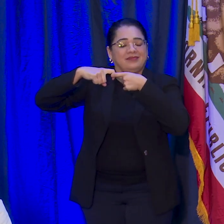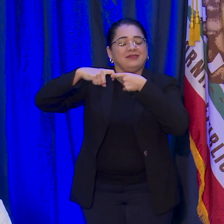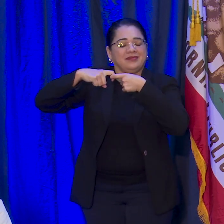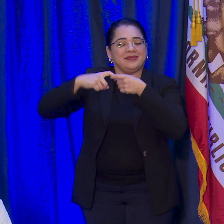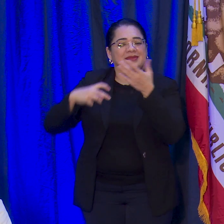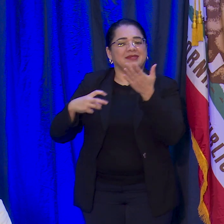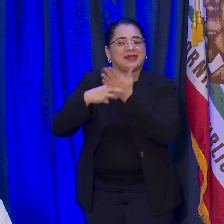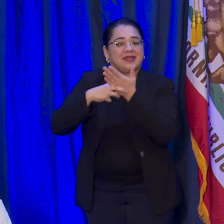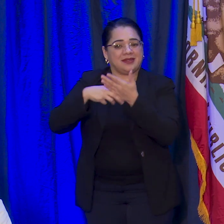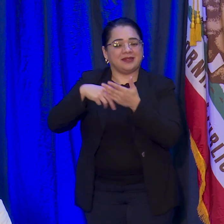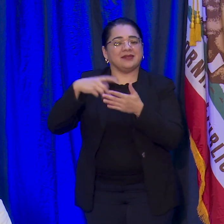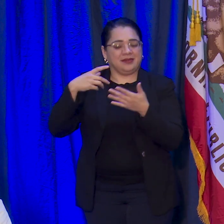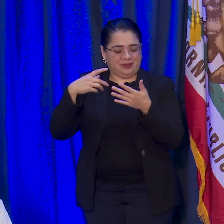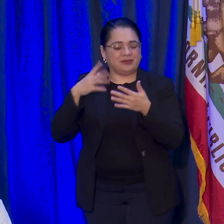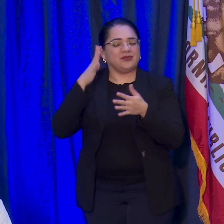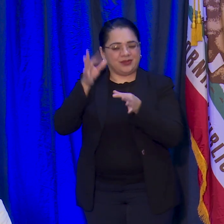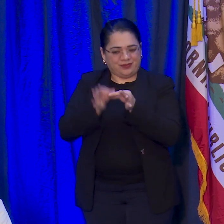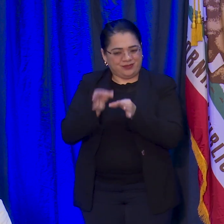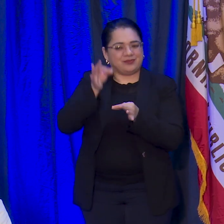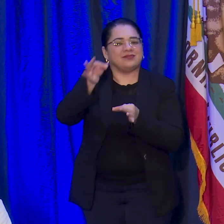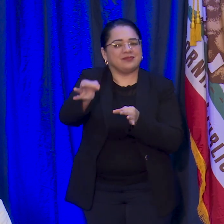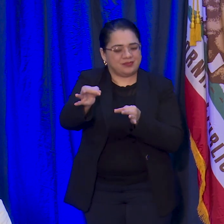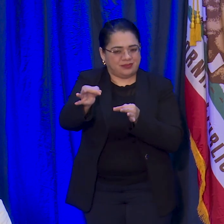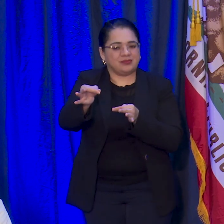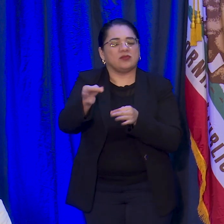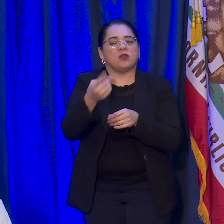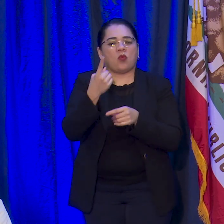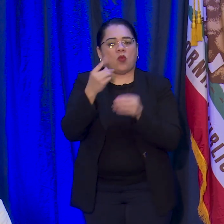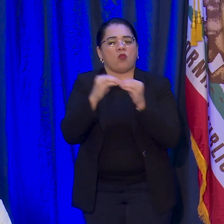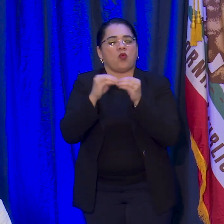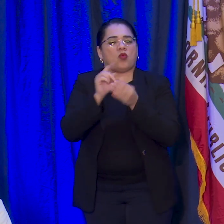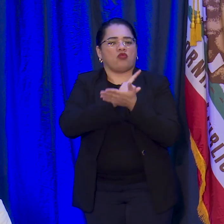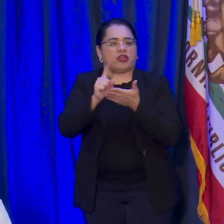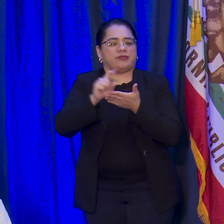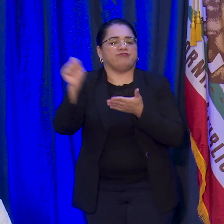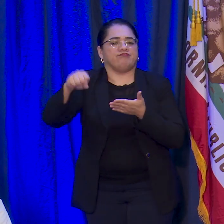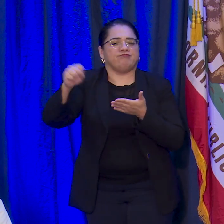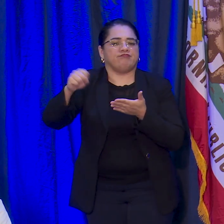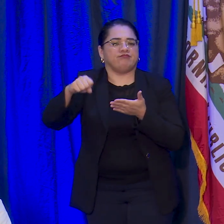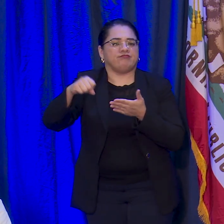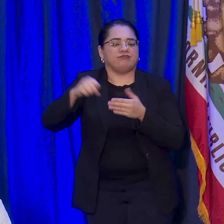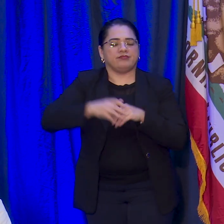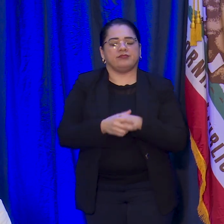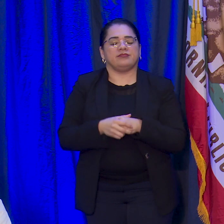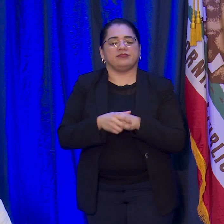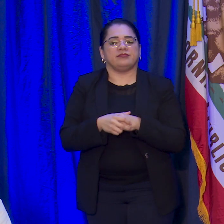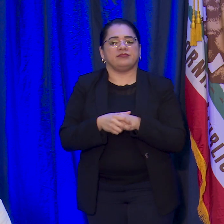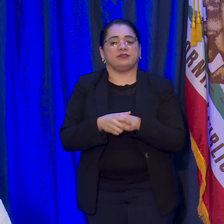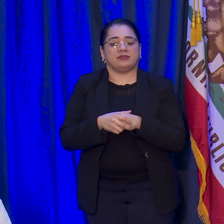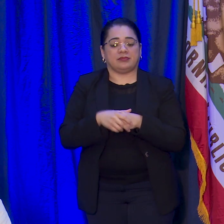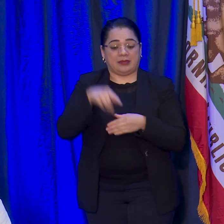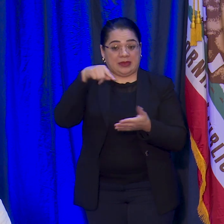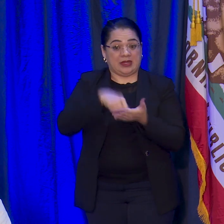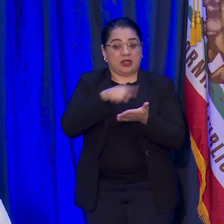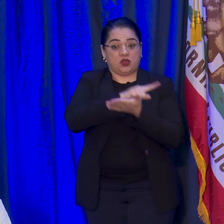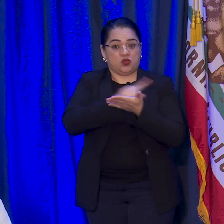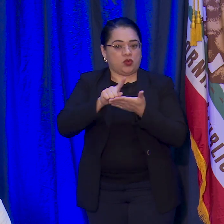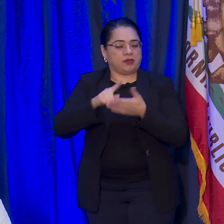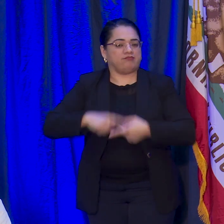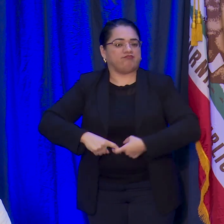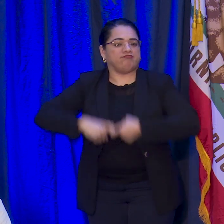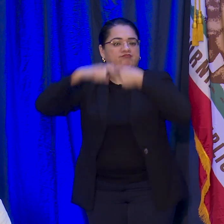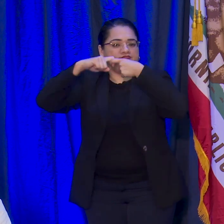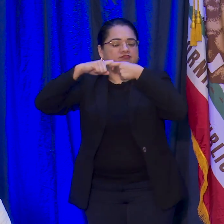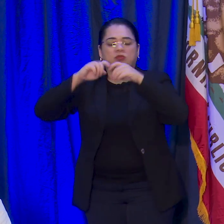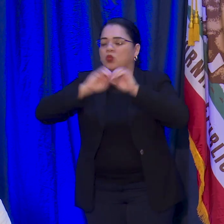tickets as it relate to street sweeping for another week. And so so this entire week, there will